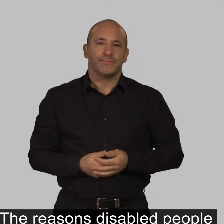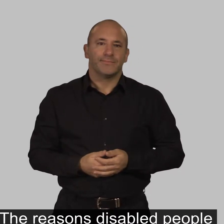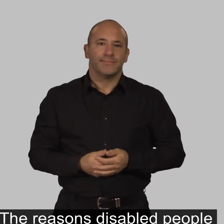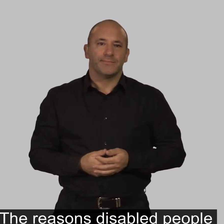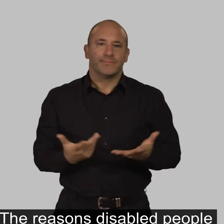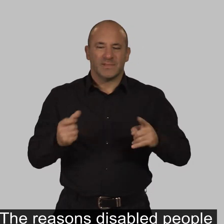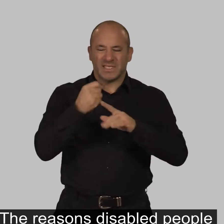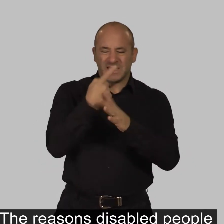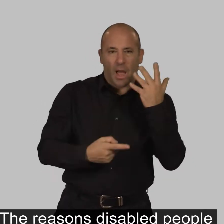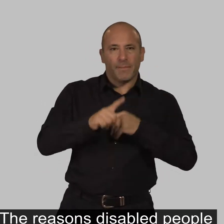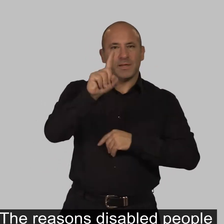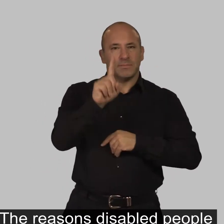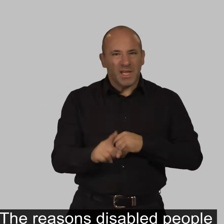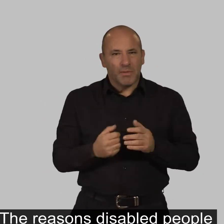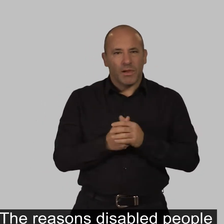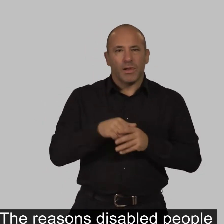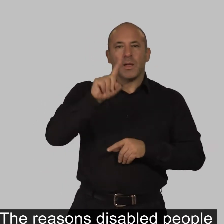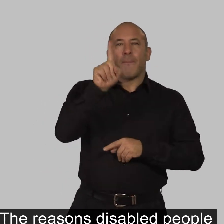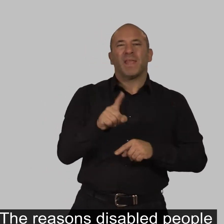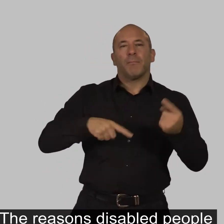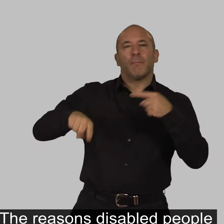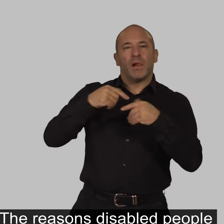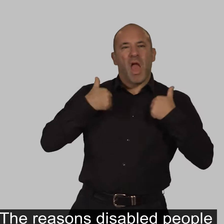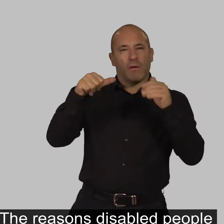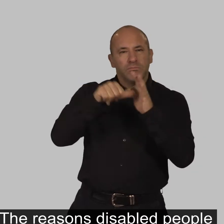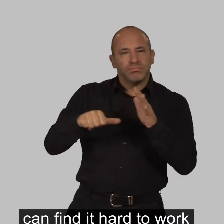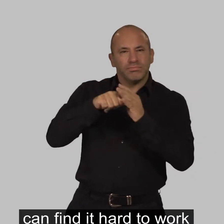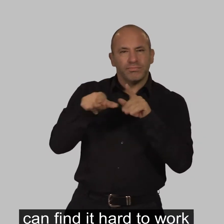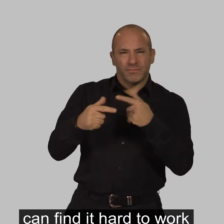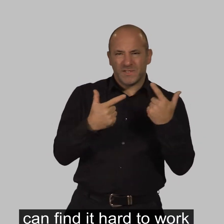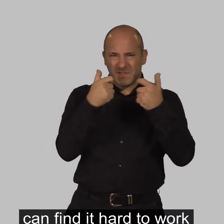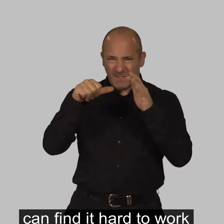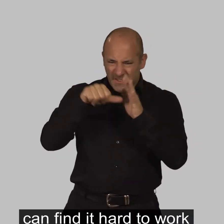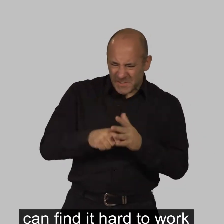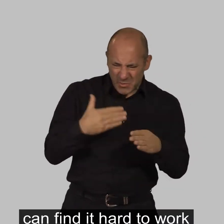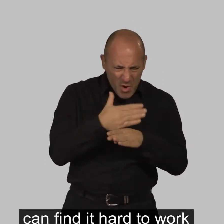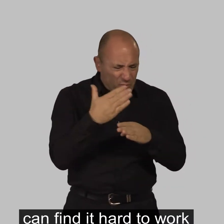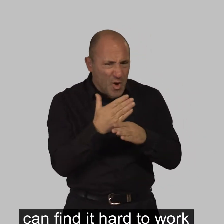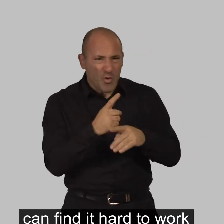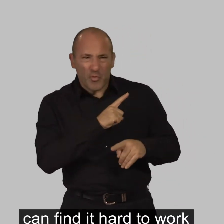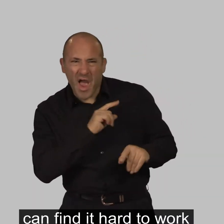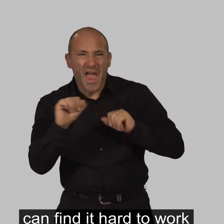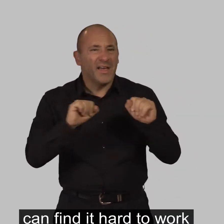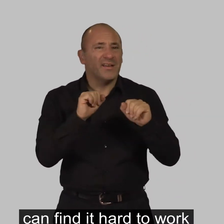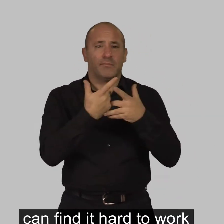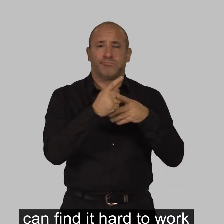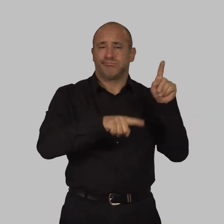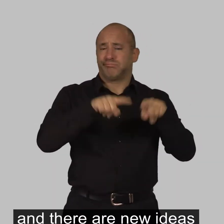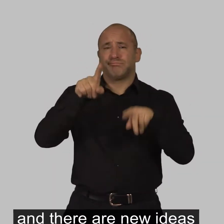The reasons disabled people and people with health conditions can find it hard to work are different for everybody, and